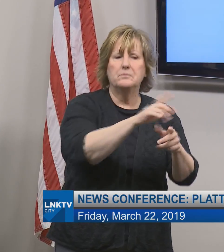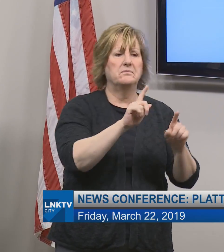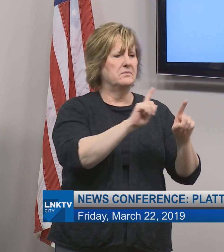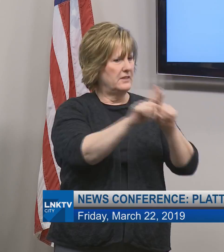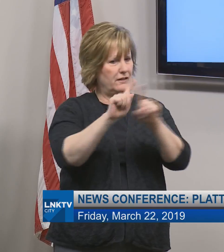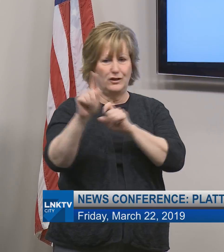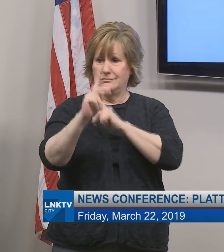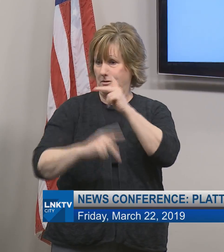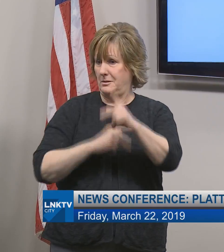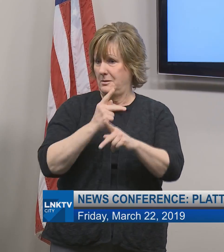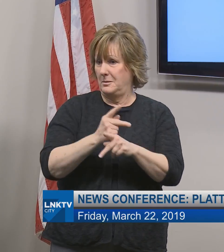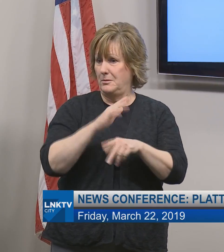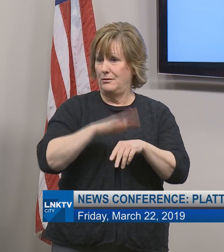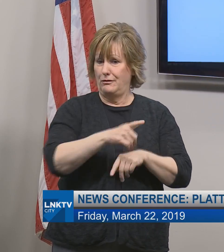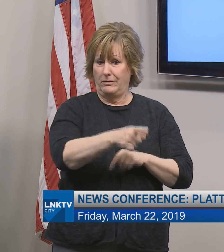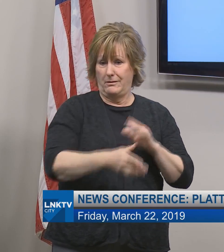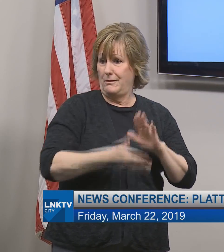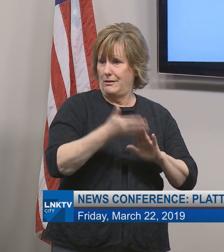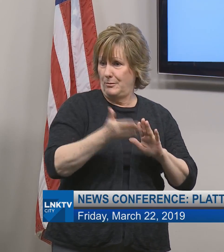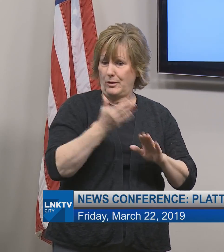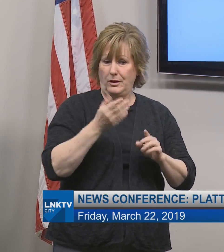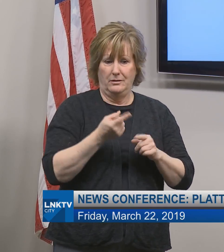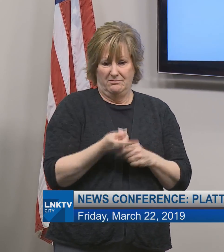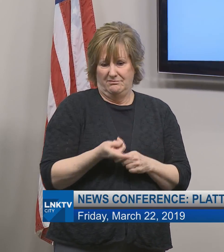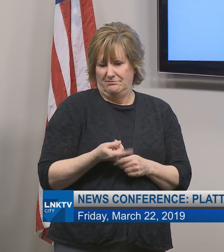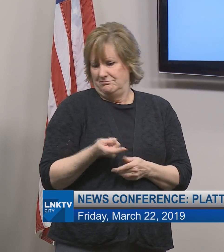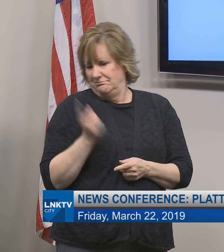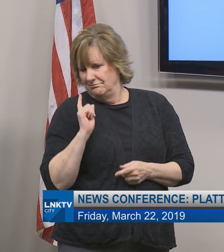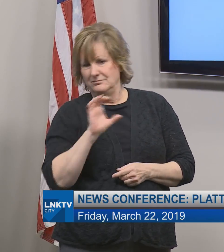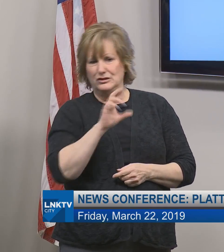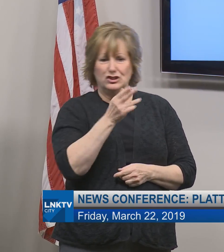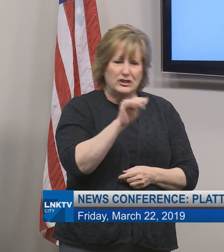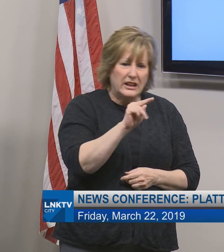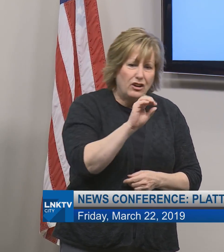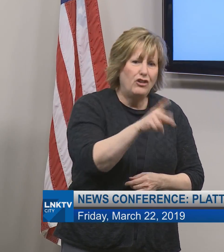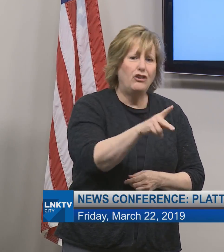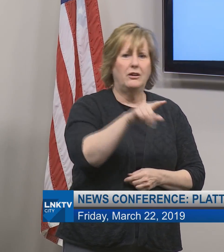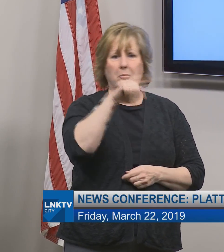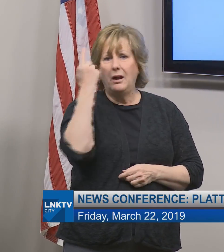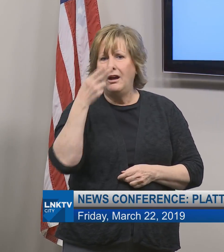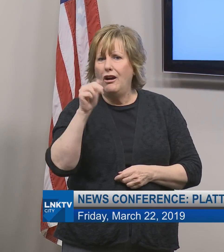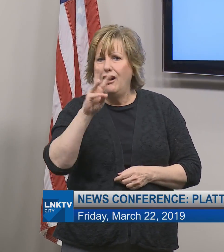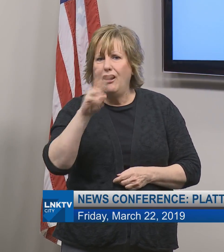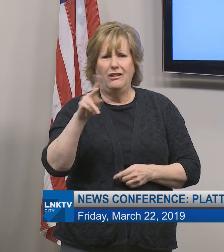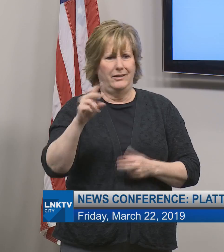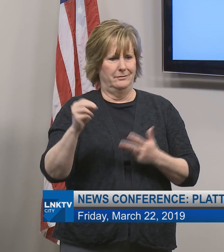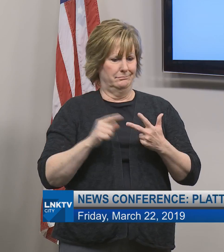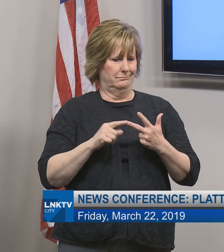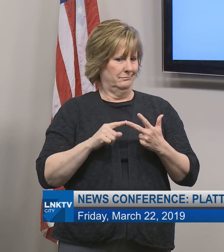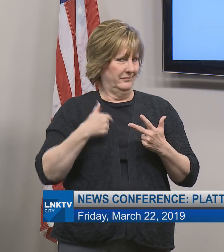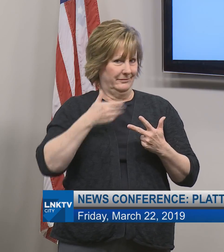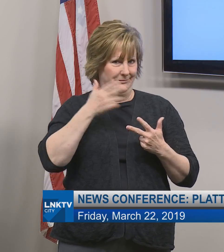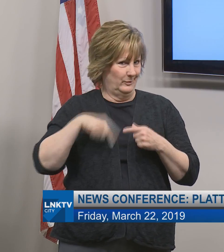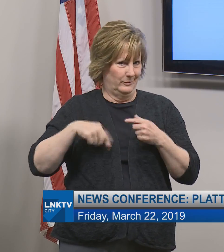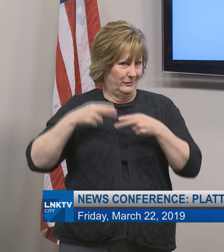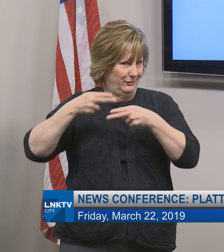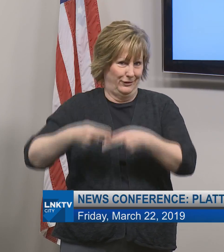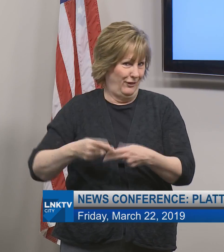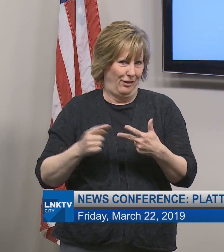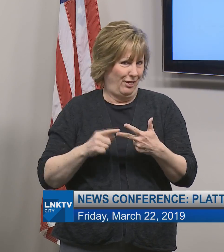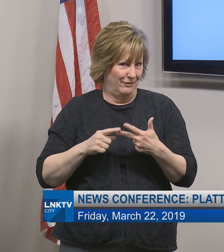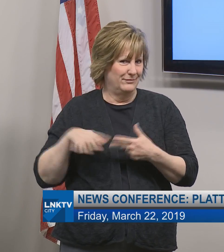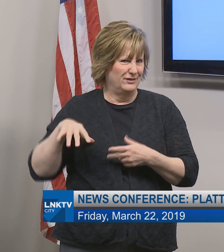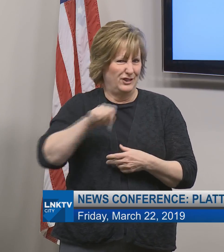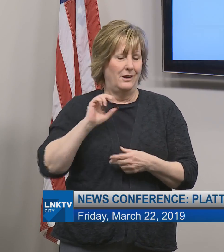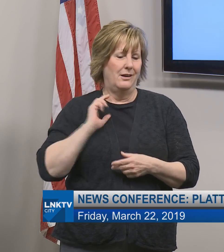types of helicopters on the operations through the last week. Chinooks, we had Blackhawks, and I don't know what the latest ones were called that took us over there this afternoon,